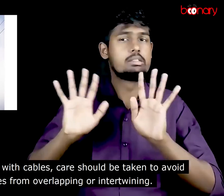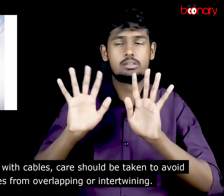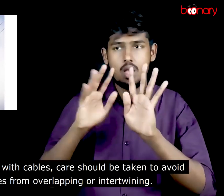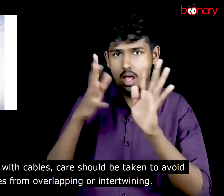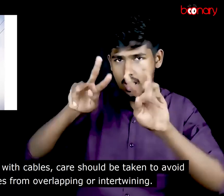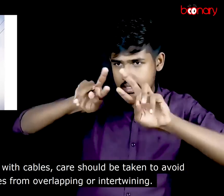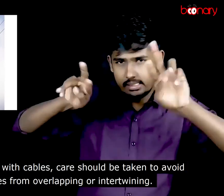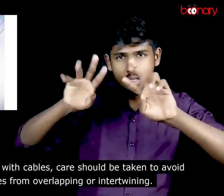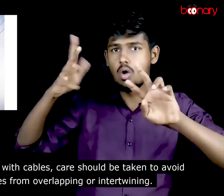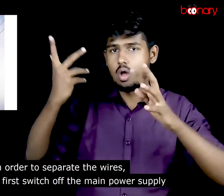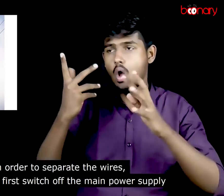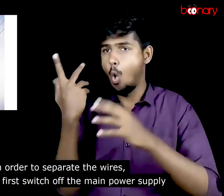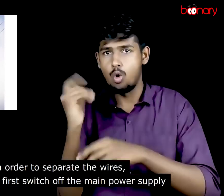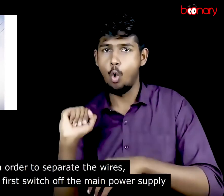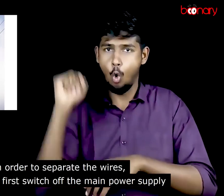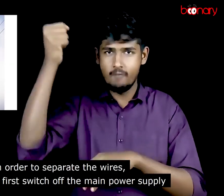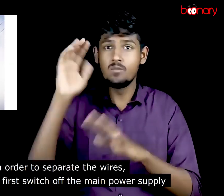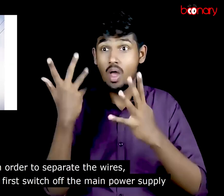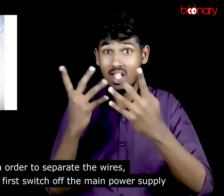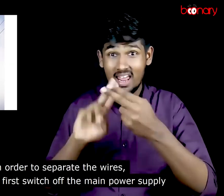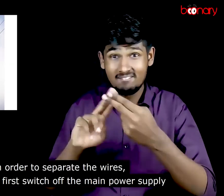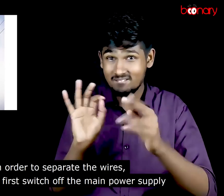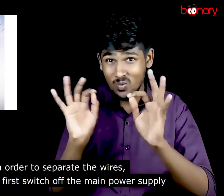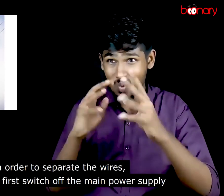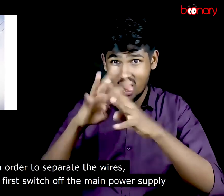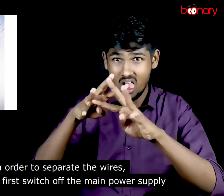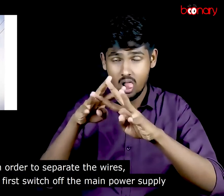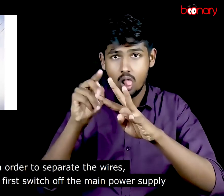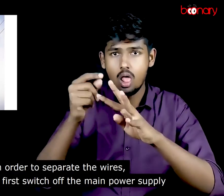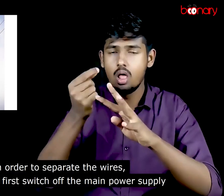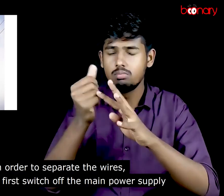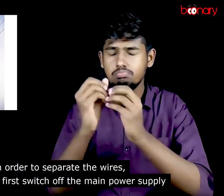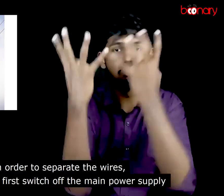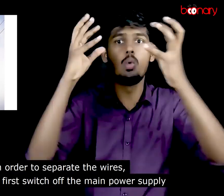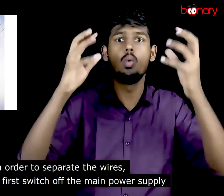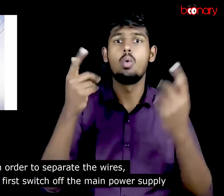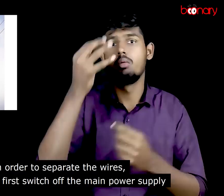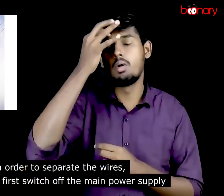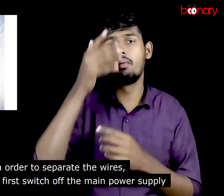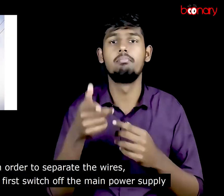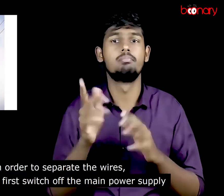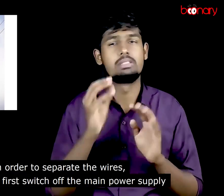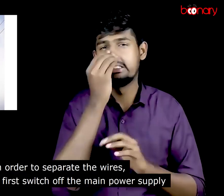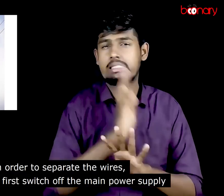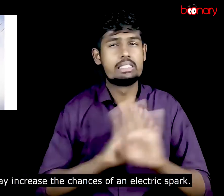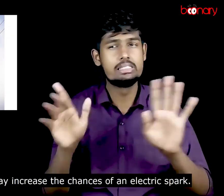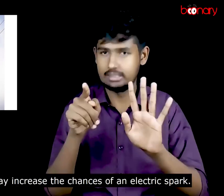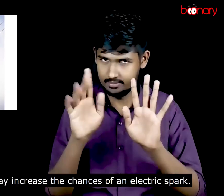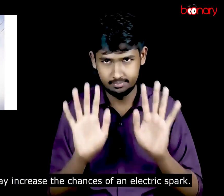or intertwining. In order to separate the wires, you should first switch off the main power supply, elsewhere it may